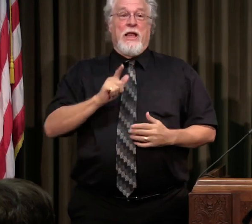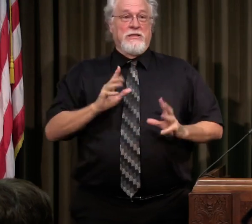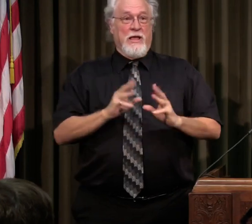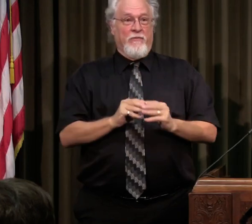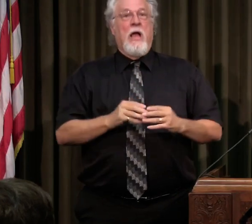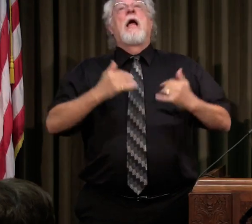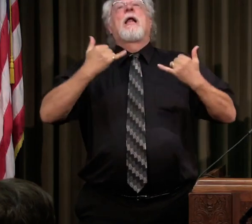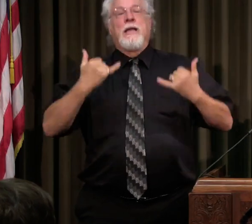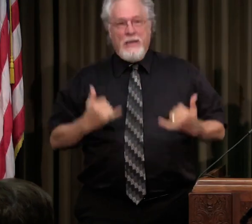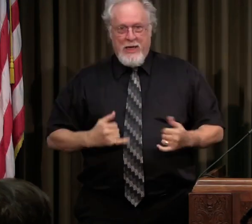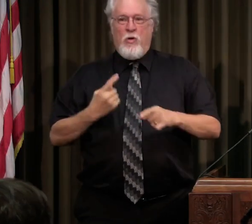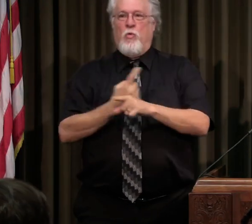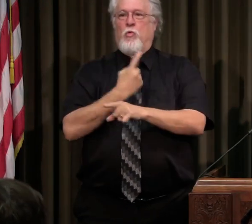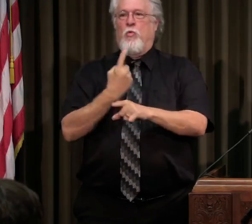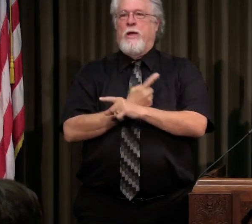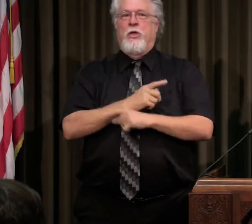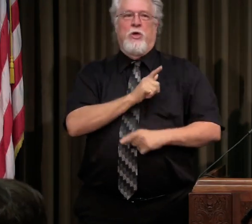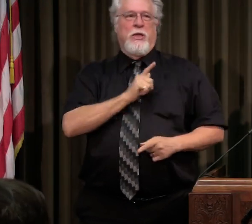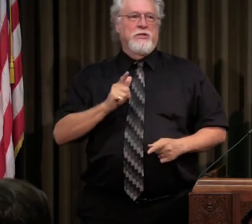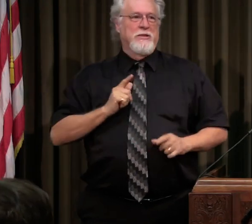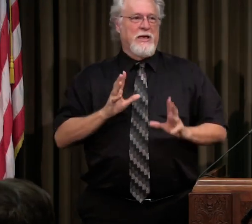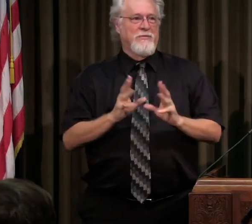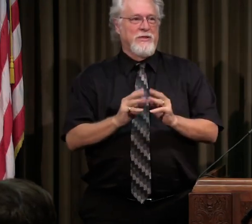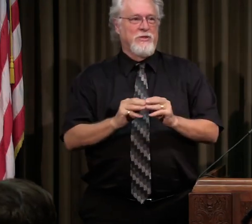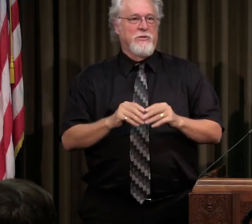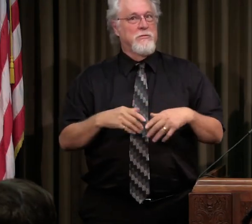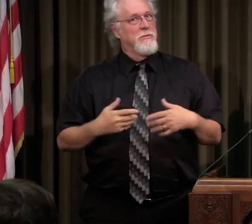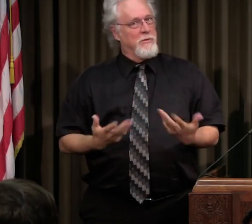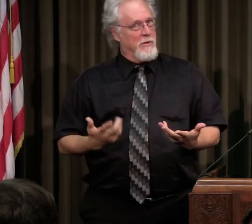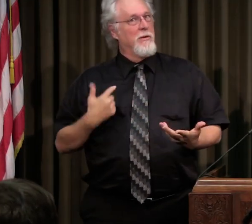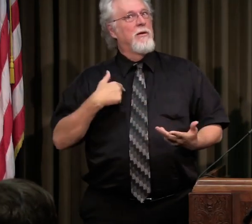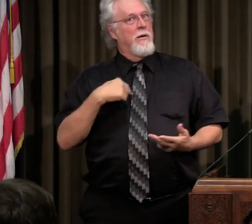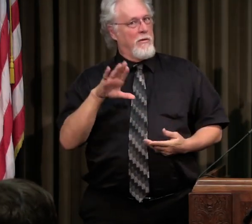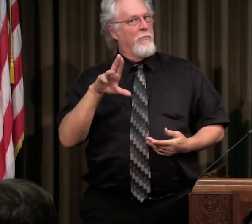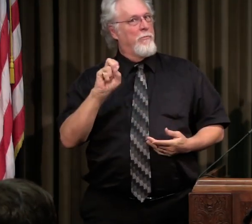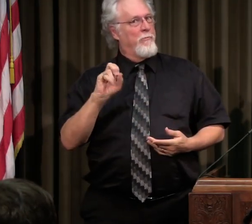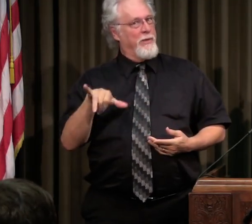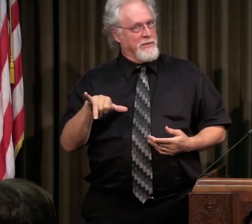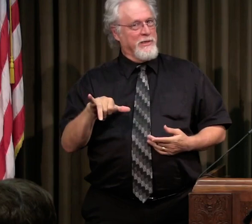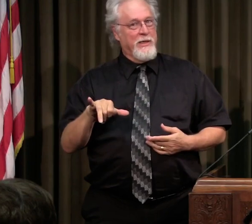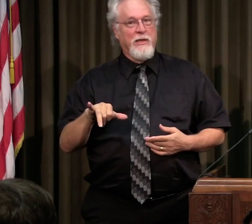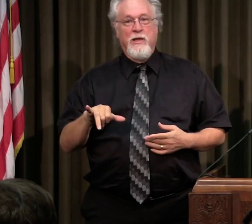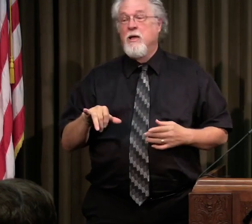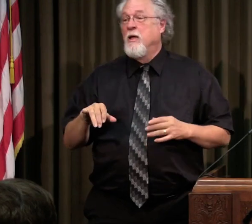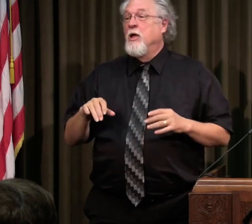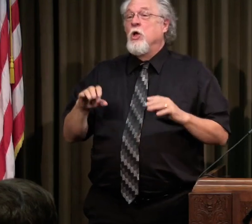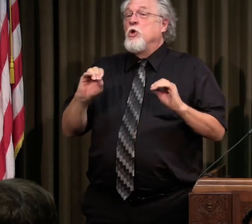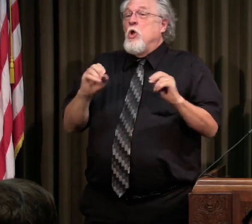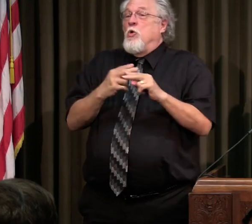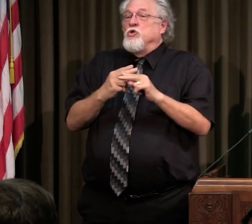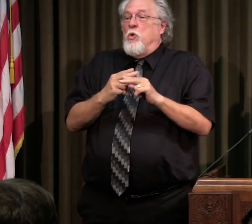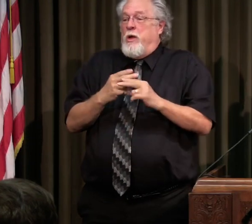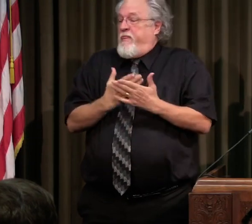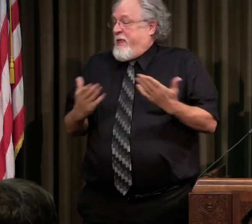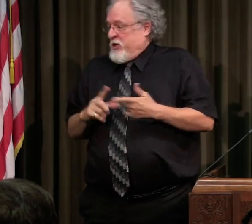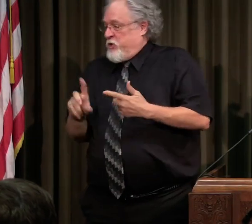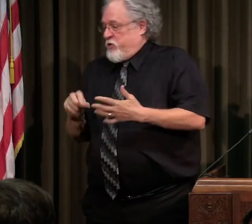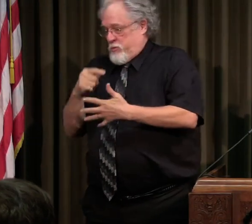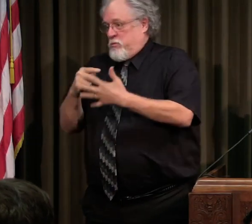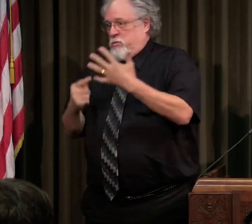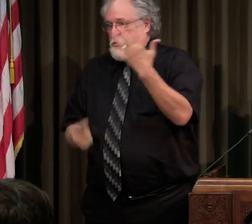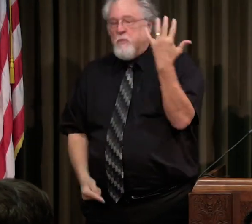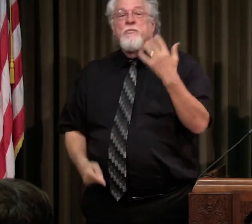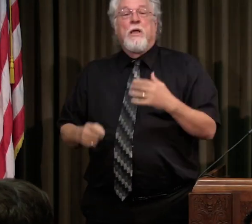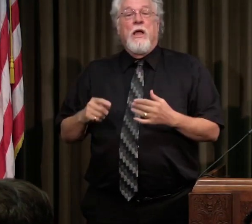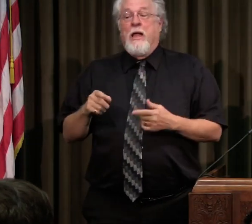in a regular legislative session. So we've been busy, no shortage of things to do. And if all